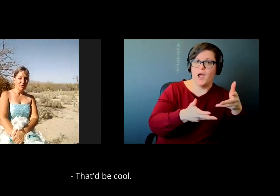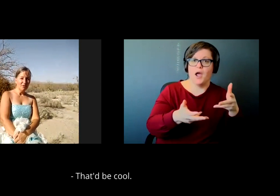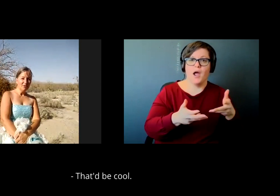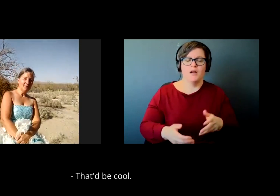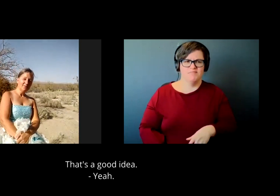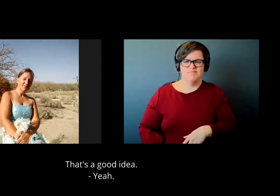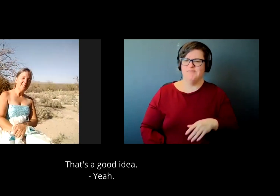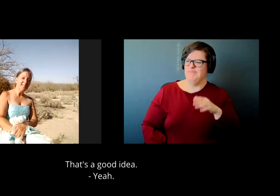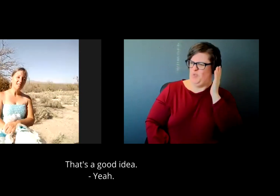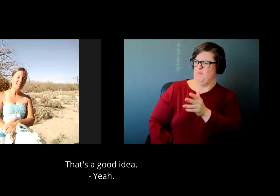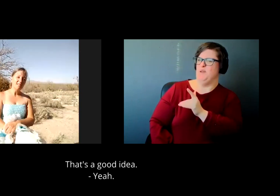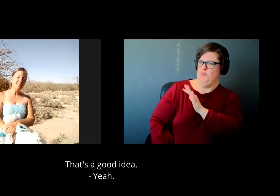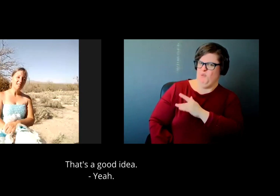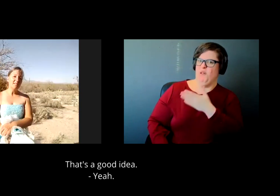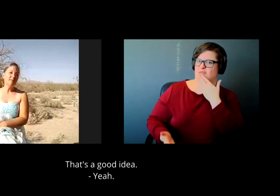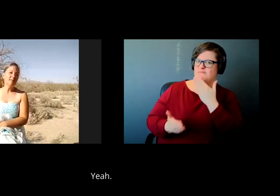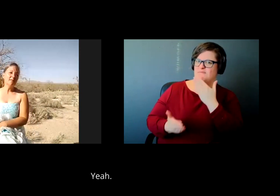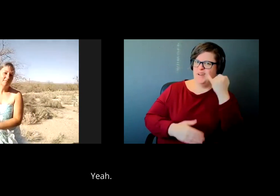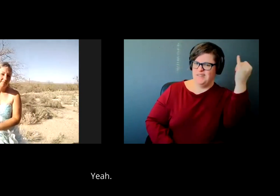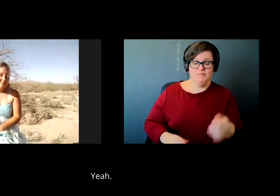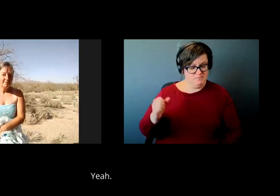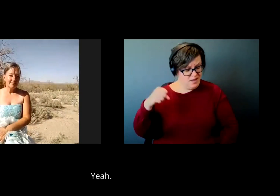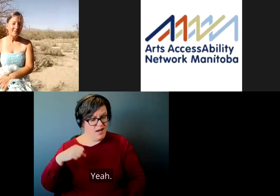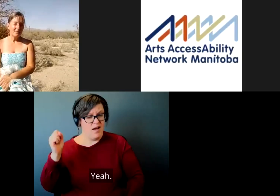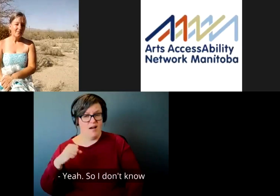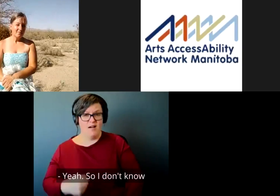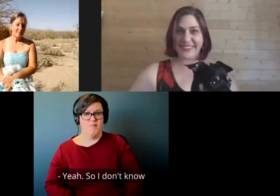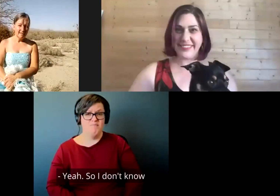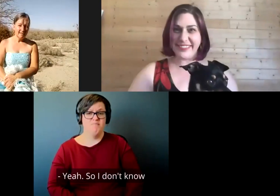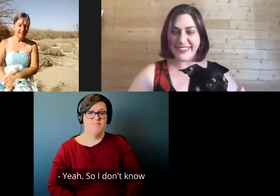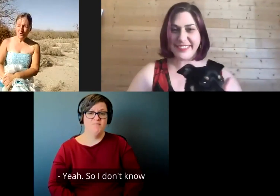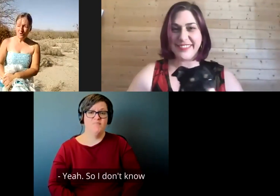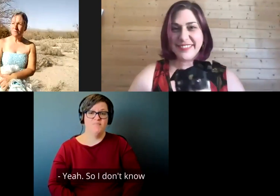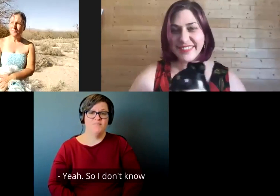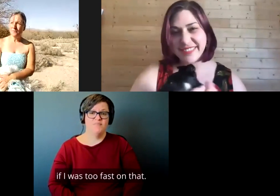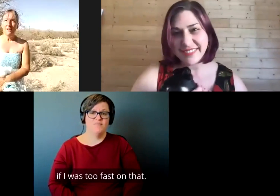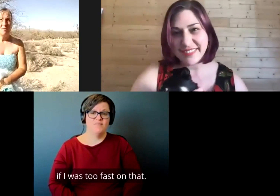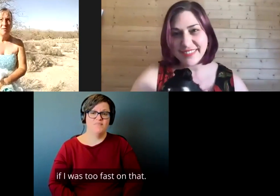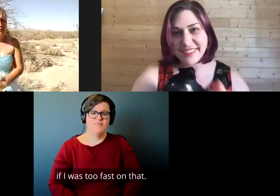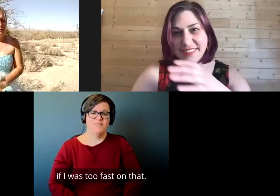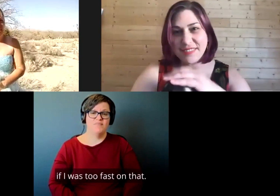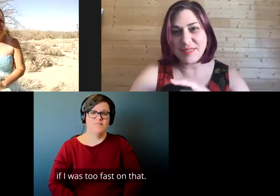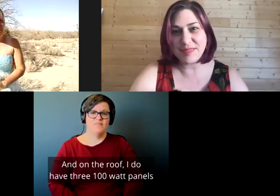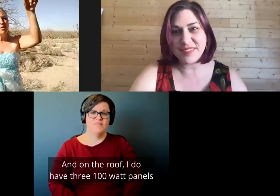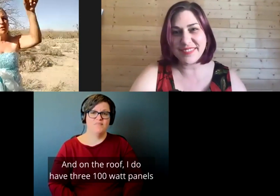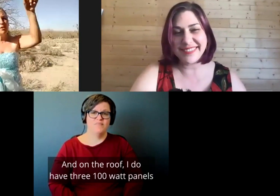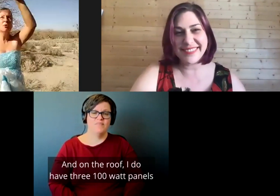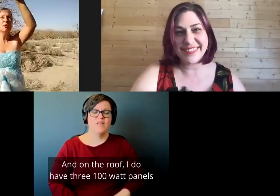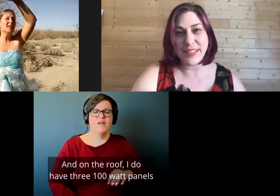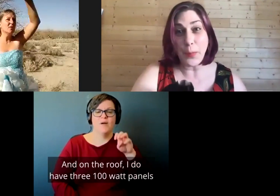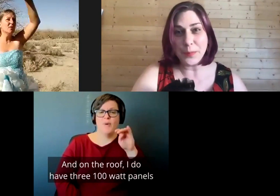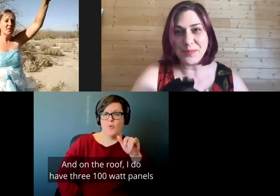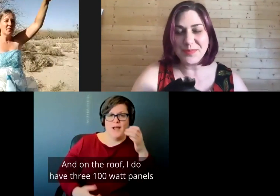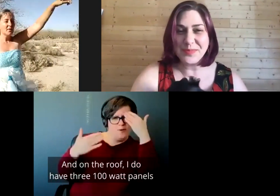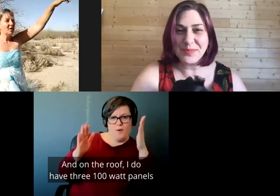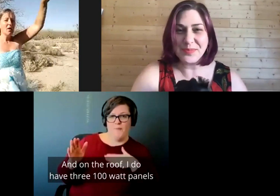be cool. That's a yeah, good idea. yeah. Yeah. So I don't know if I was too fast on that. And on the roof, I